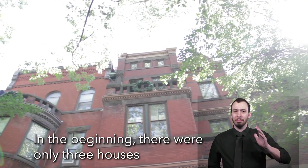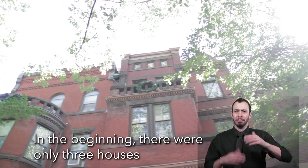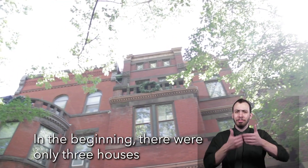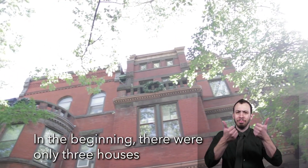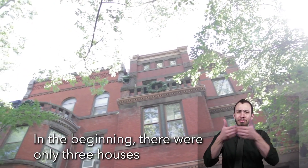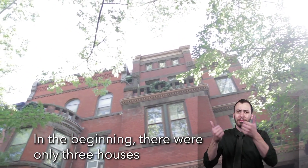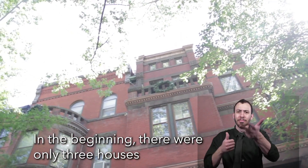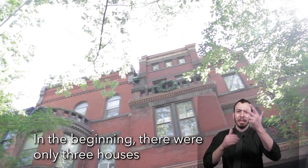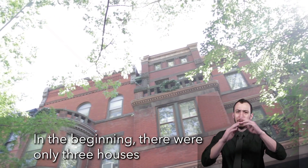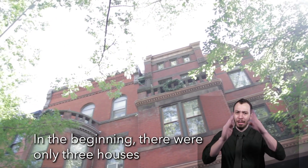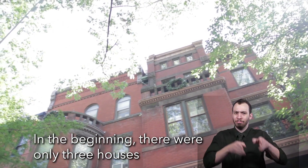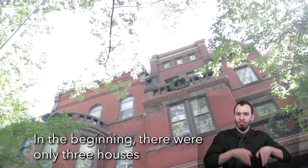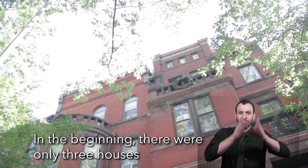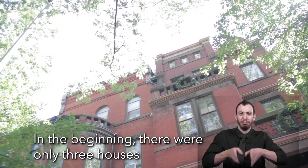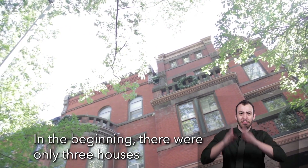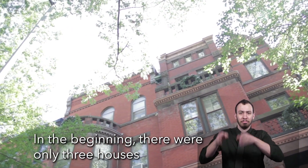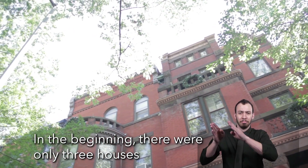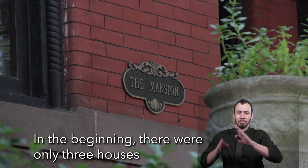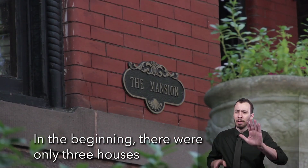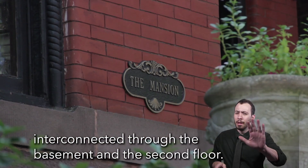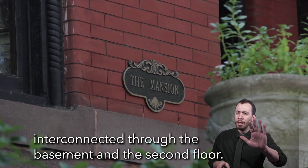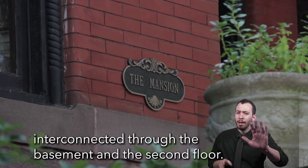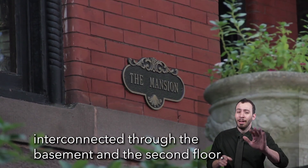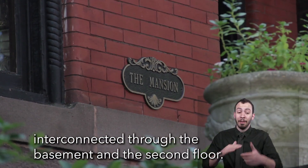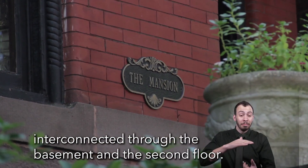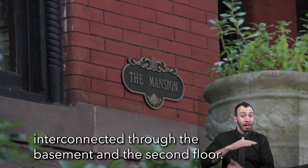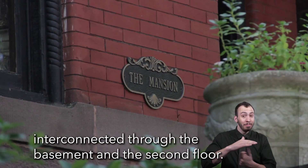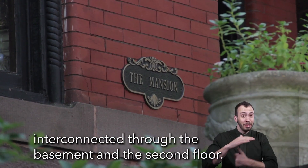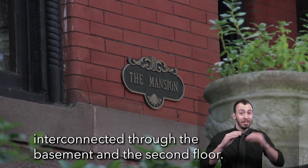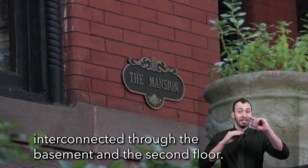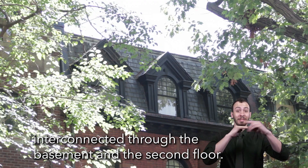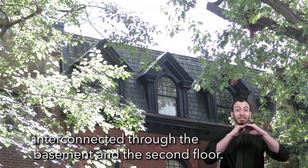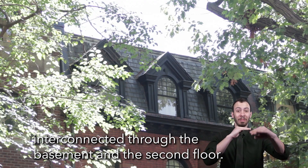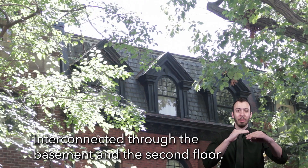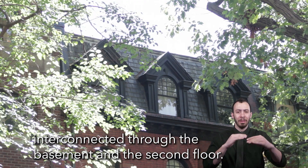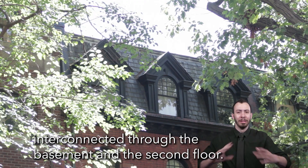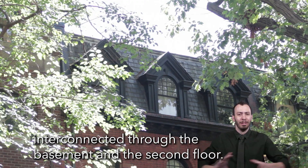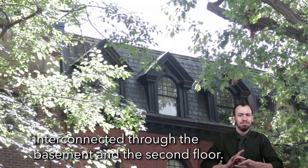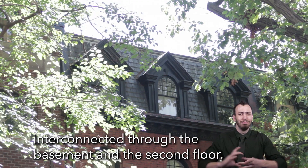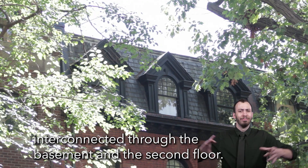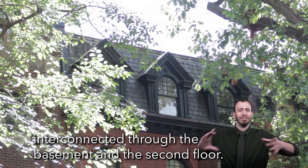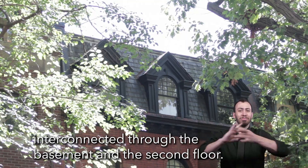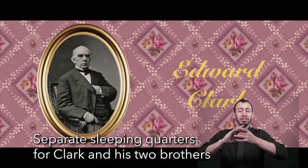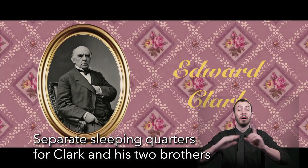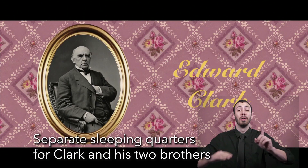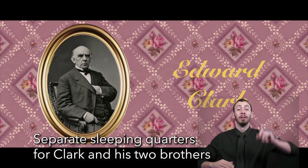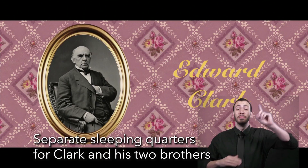In the beginning, there were only 3 houses, interconnected through the basement and the second floor. Separate sleeping quarters